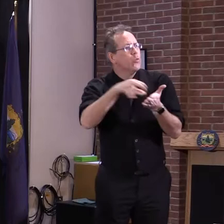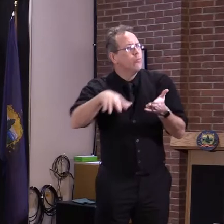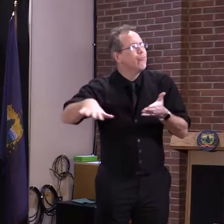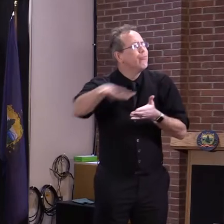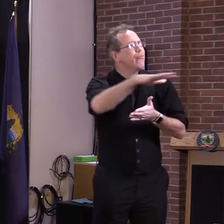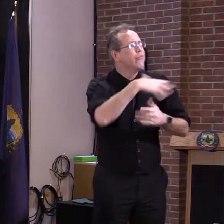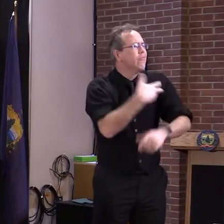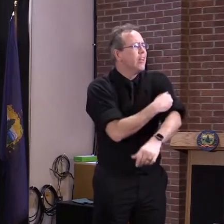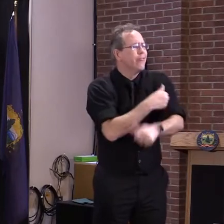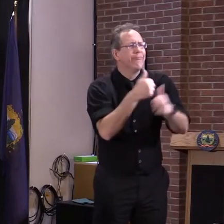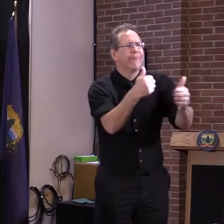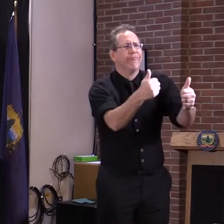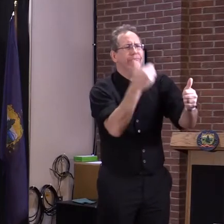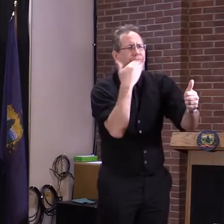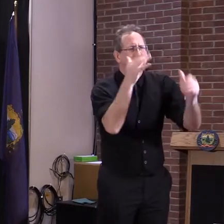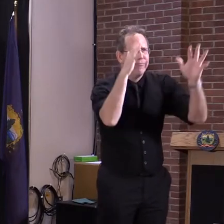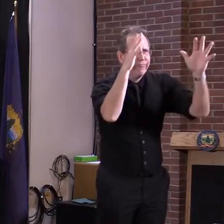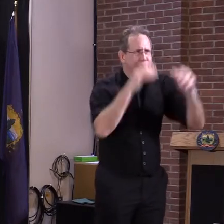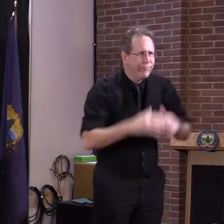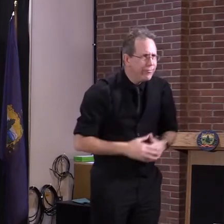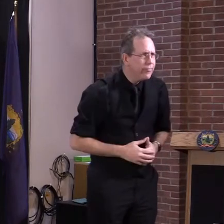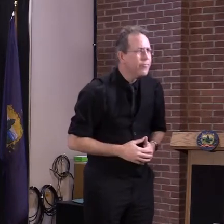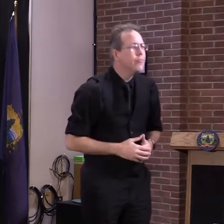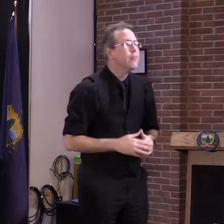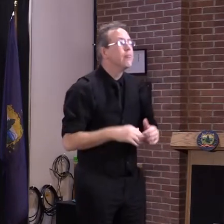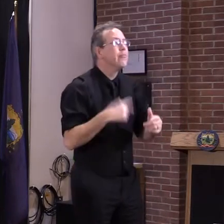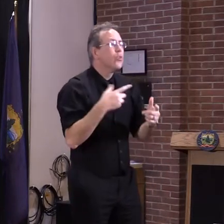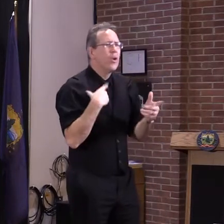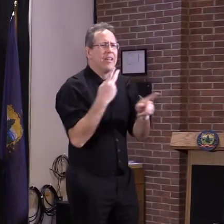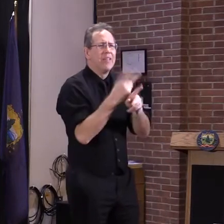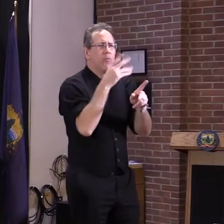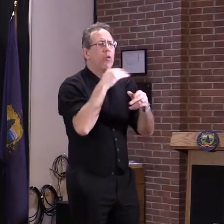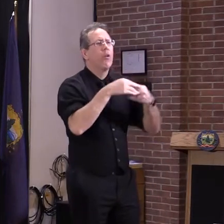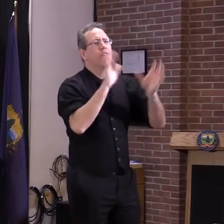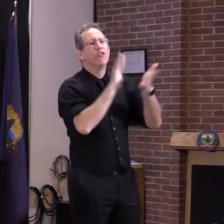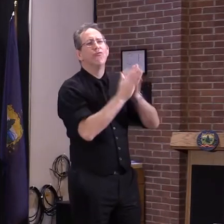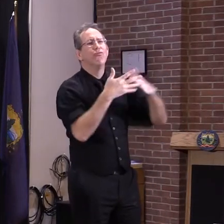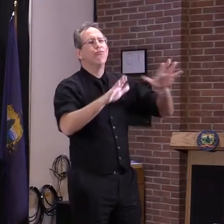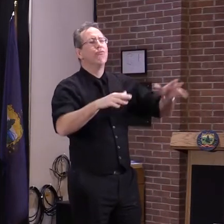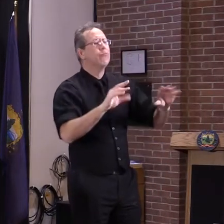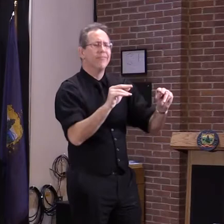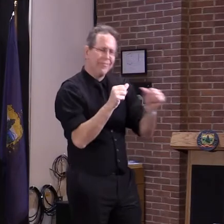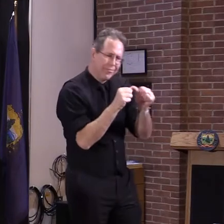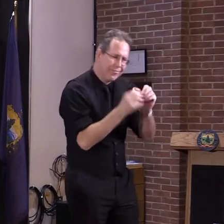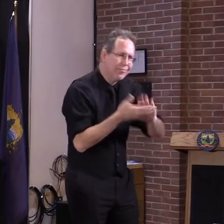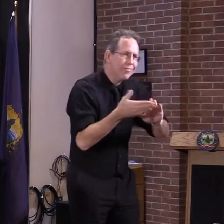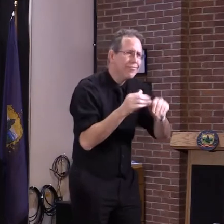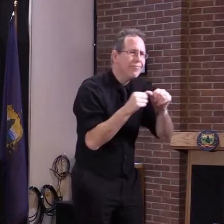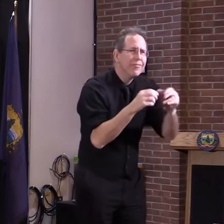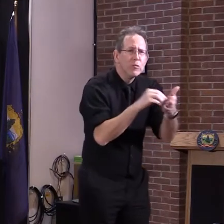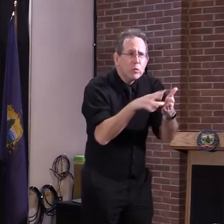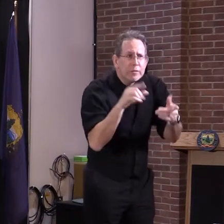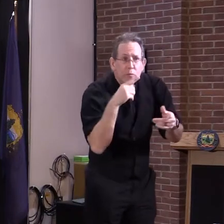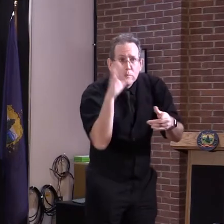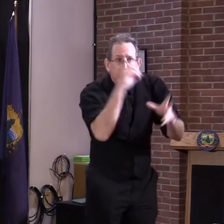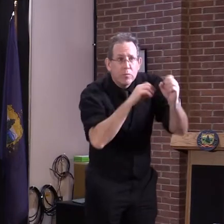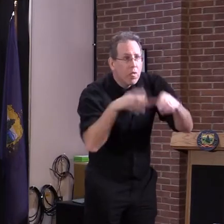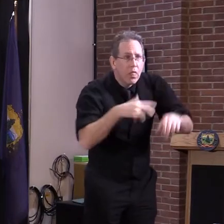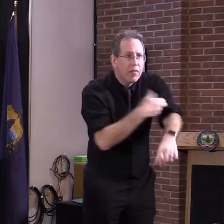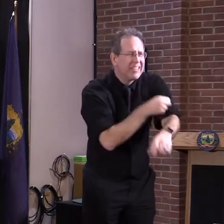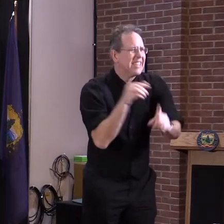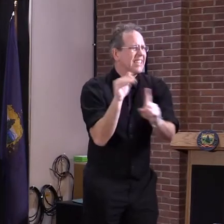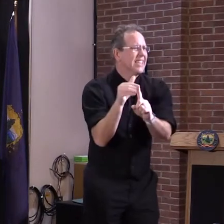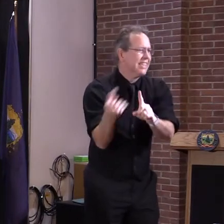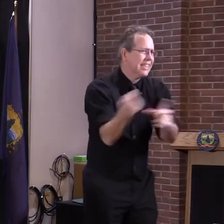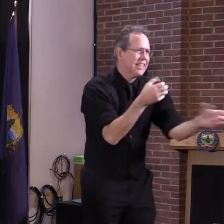to stay committed to ensuring that trend continues, but this is a remarkable achievement and will go a long way not only protecting our students,